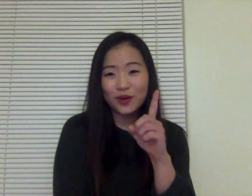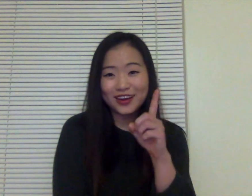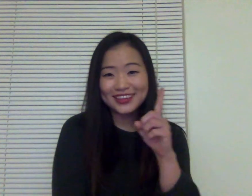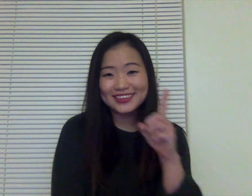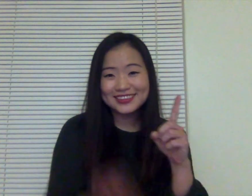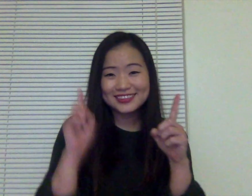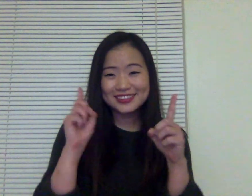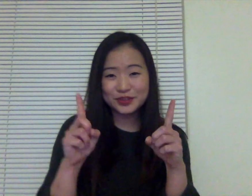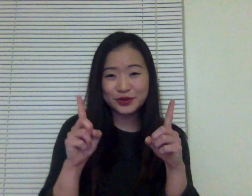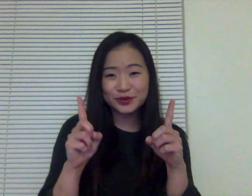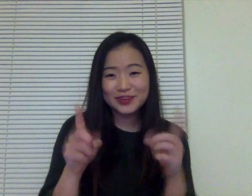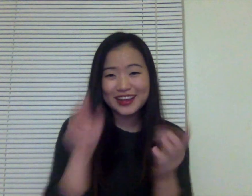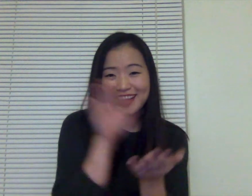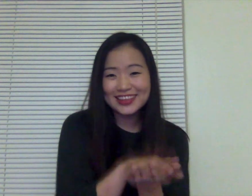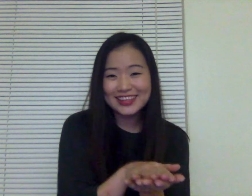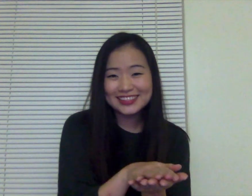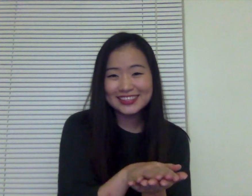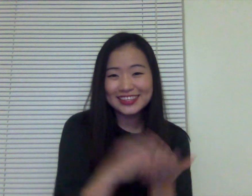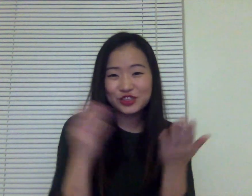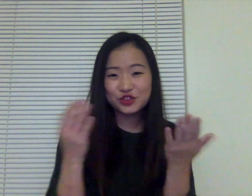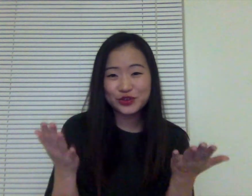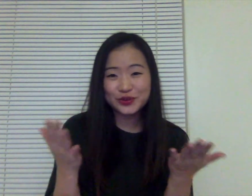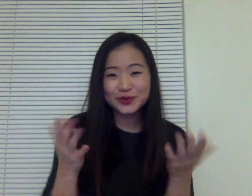One, two, this is true.